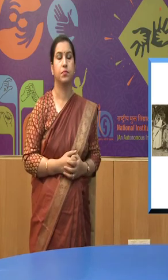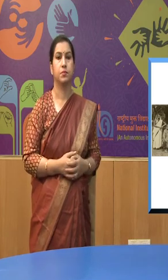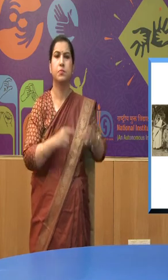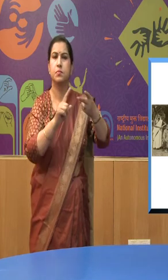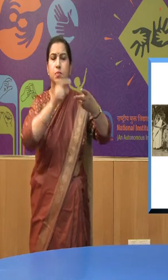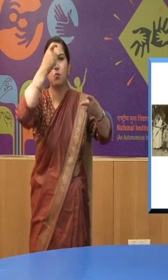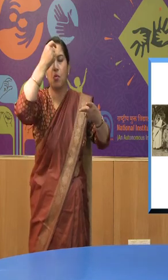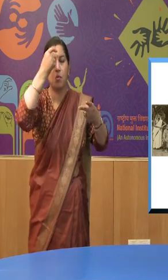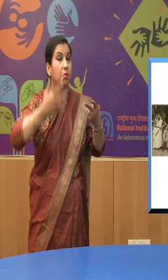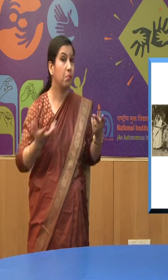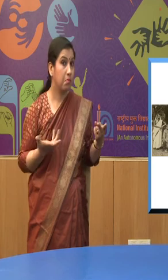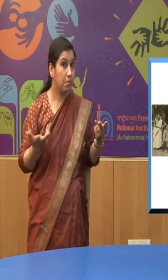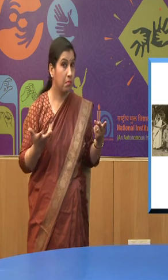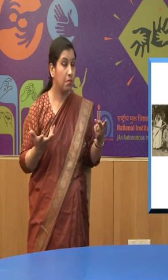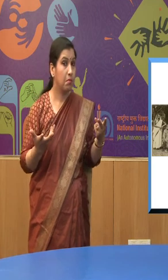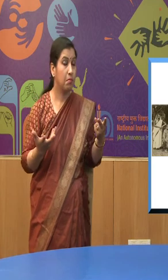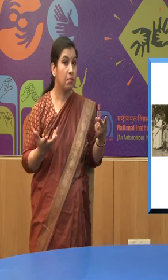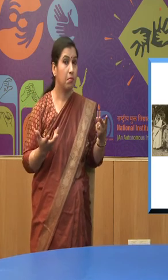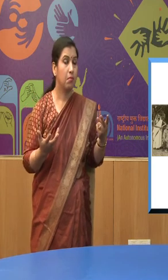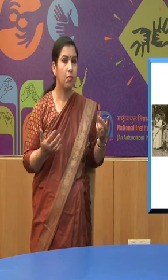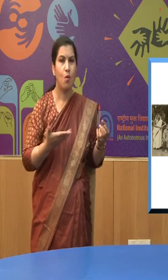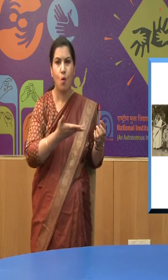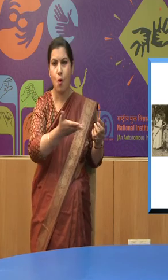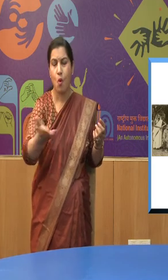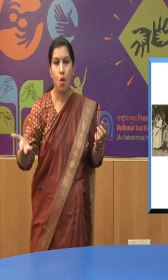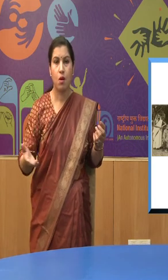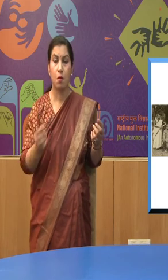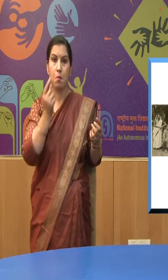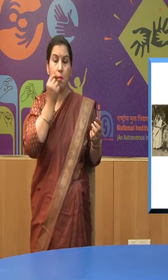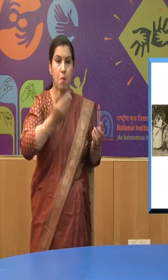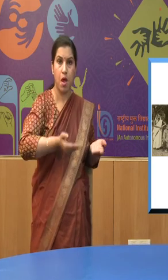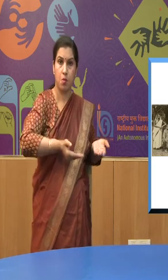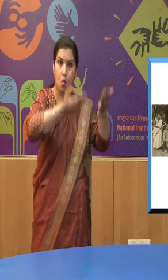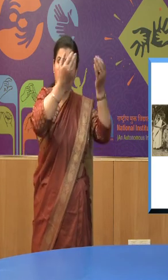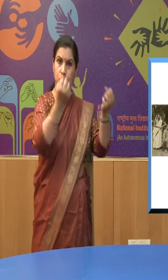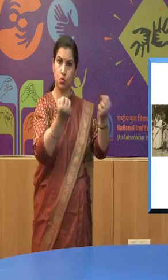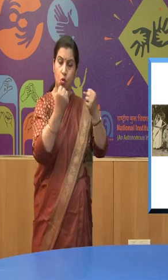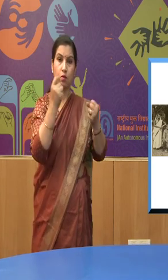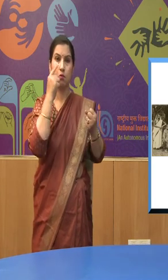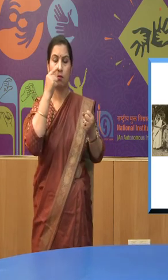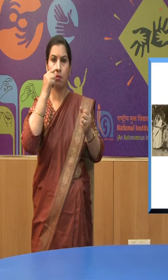The second problem was lower position of women as compared to men.